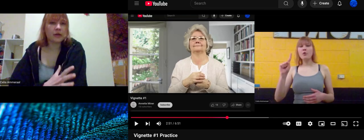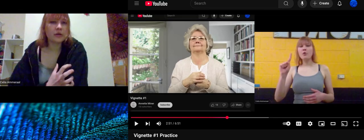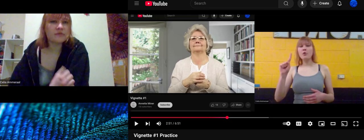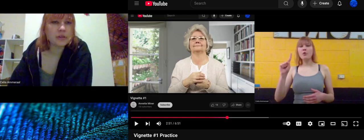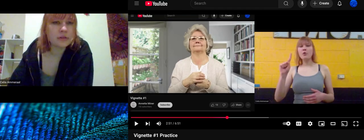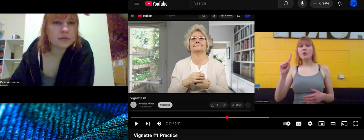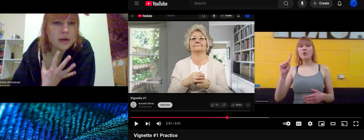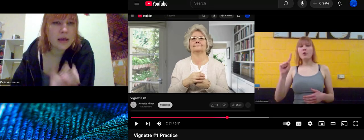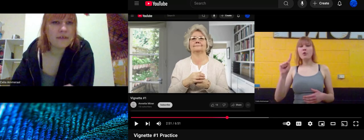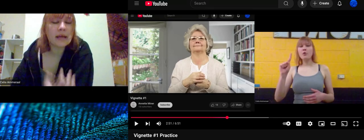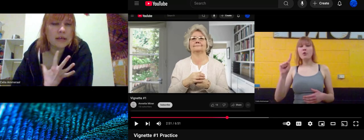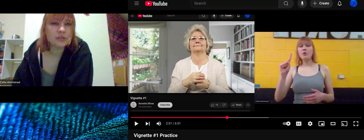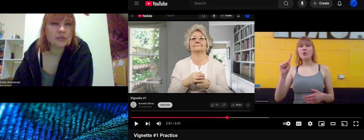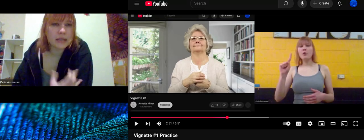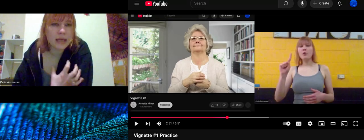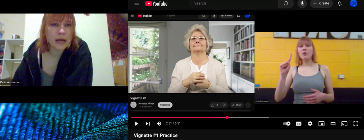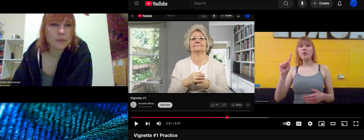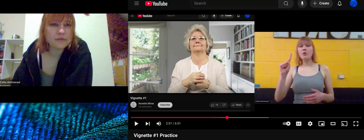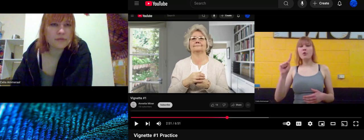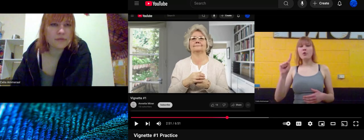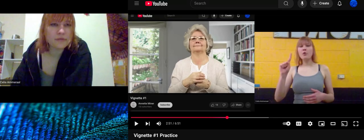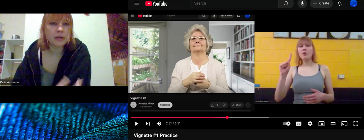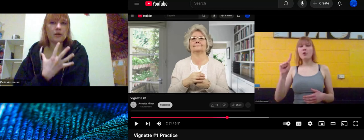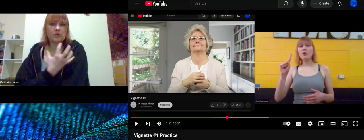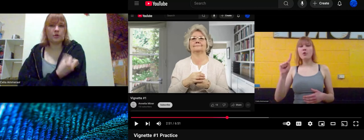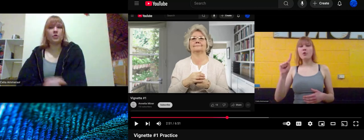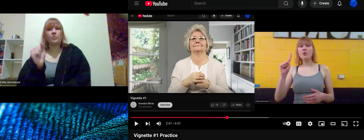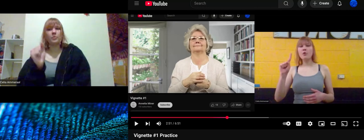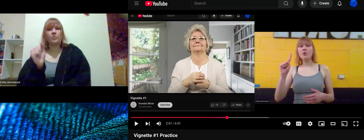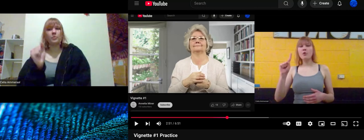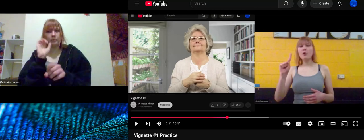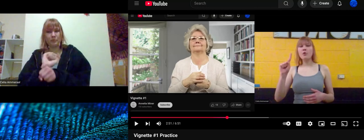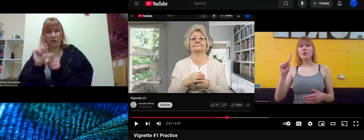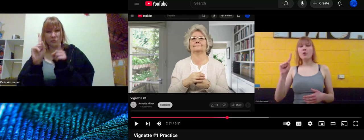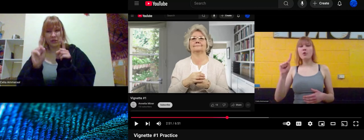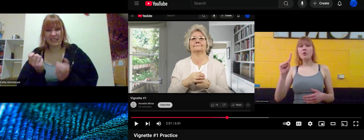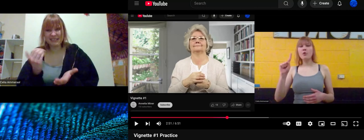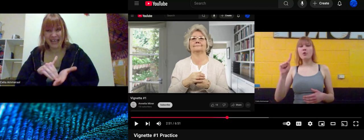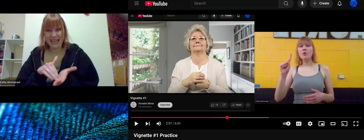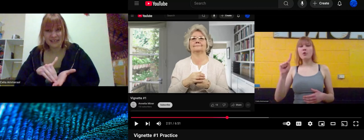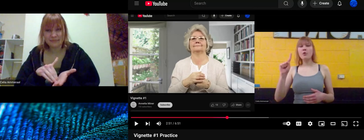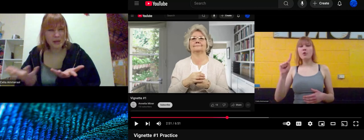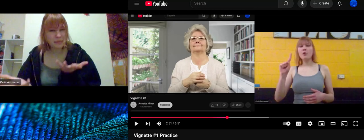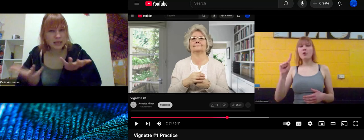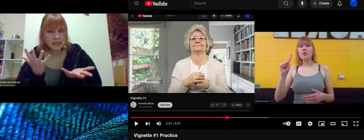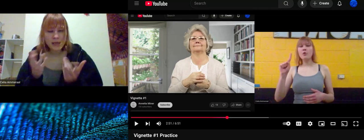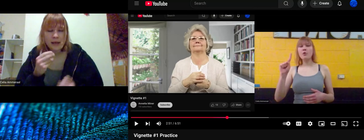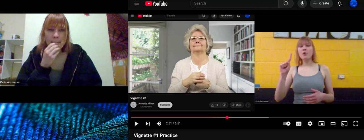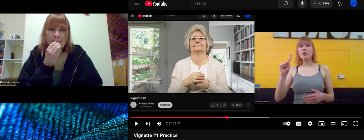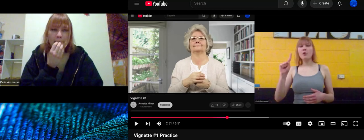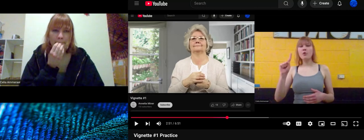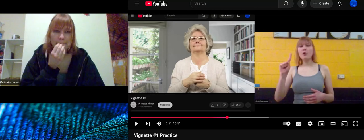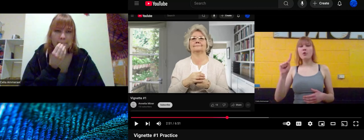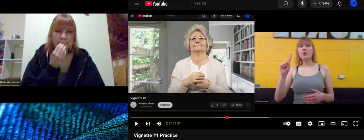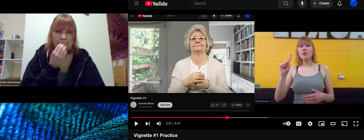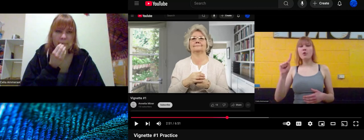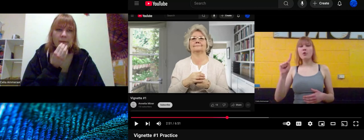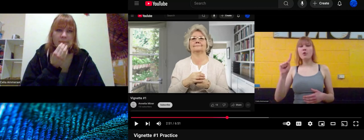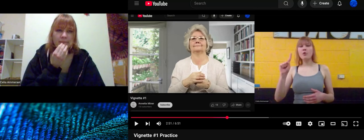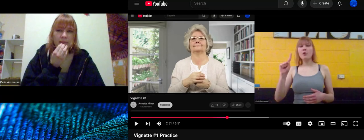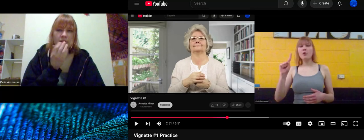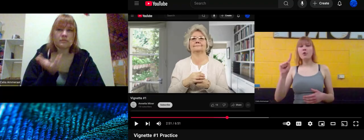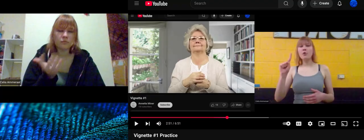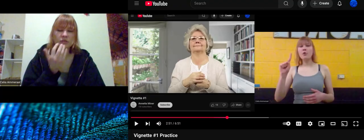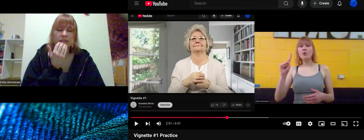I could have done, if I could do it again, I would have done blood work test again, maybe.